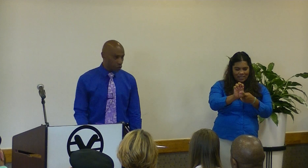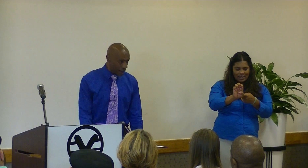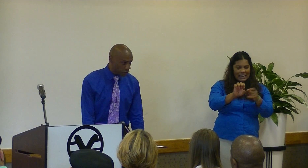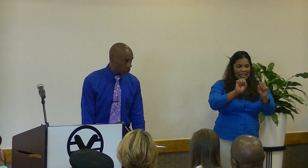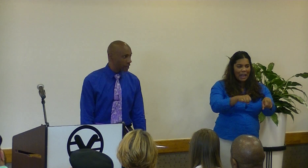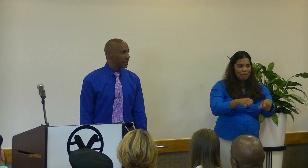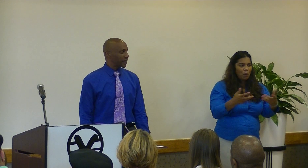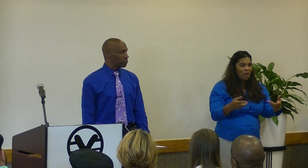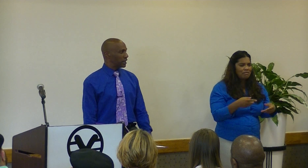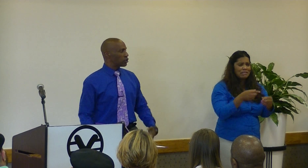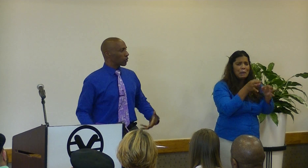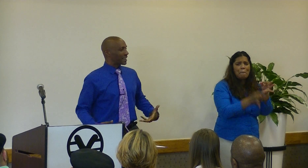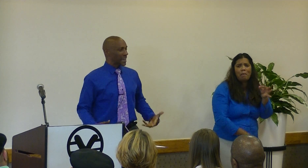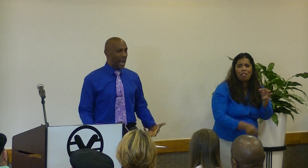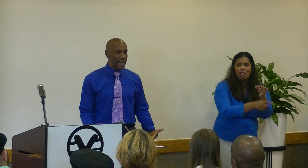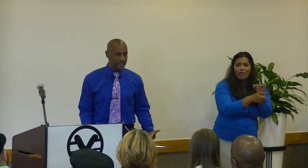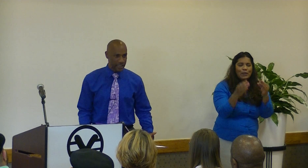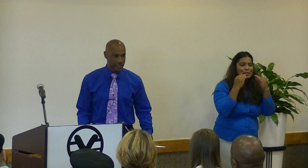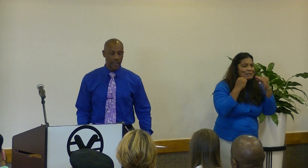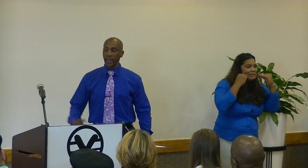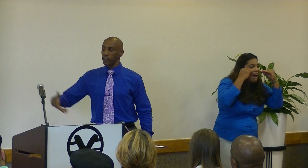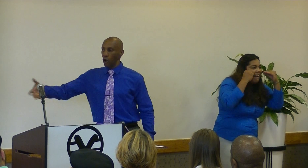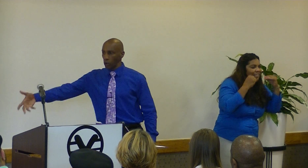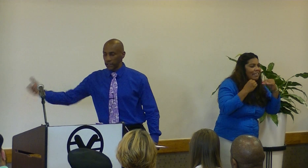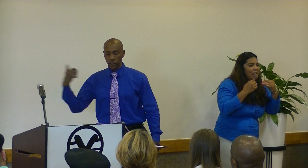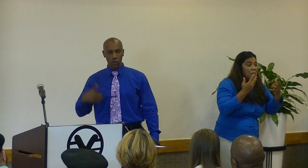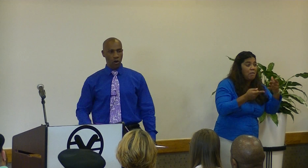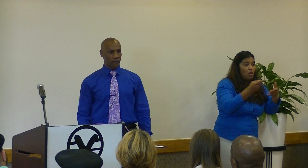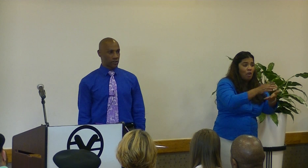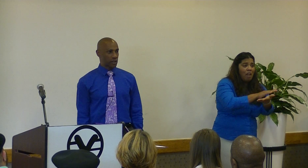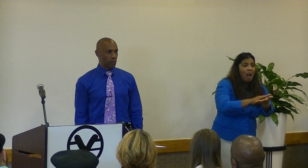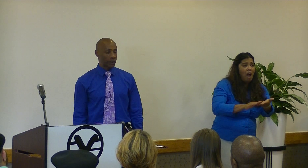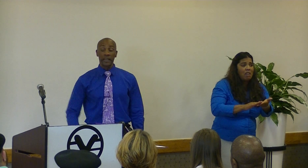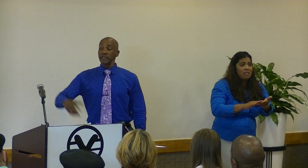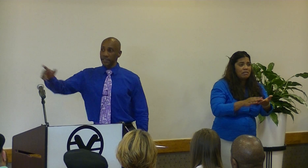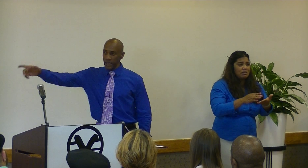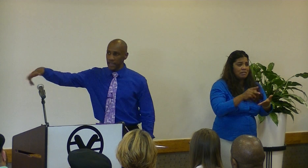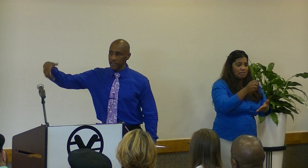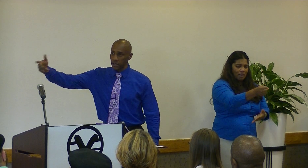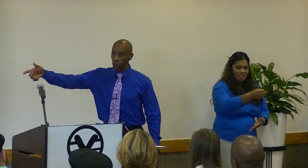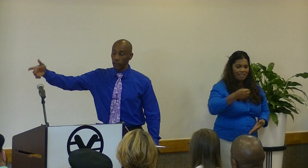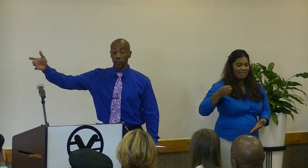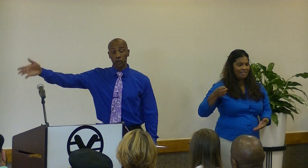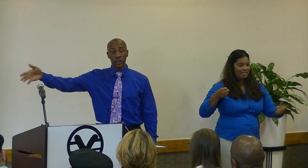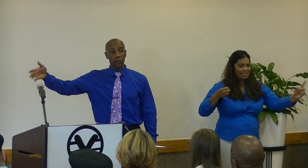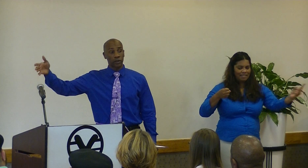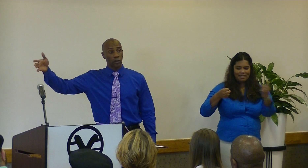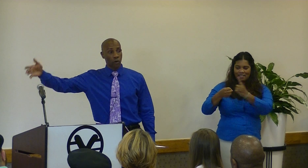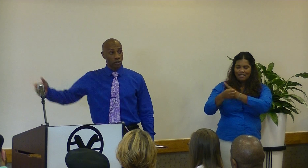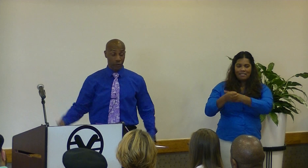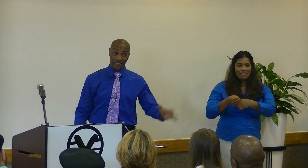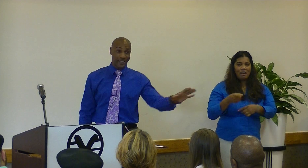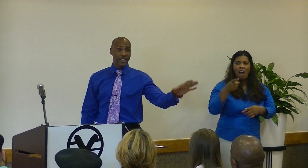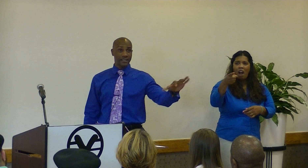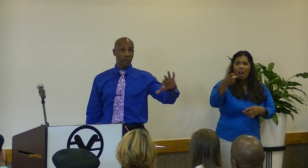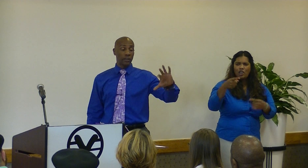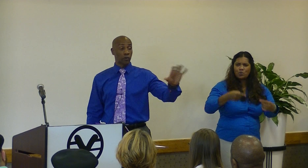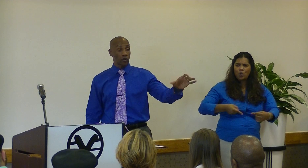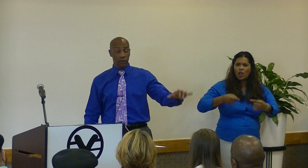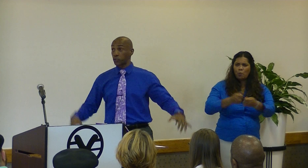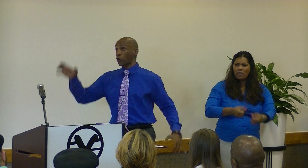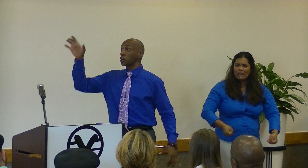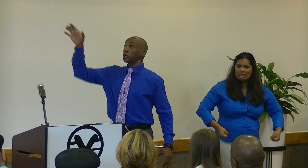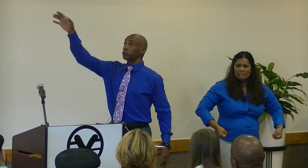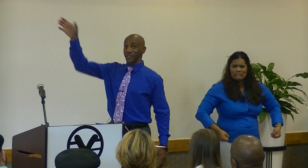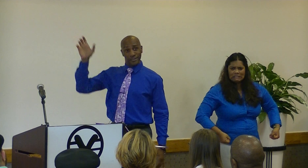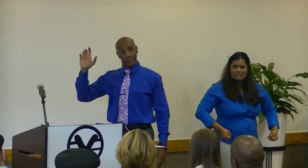Your treasure can be your kindness in holding the door for someone, seeing someone struggling with their groceries, seeing someone in the